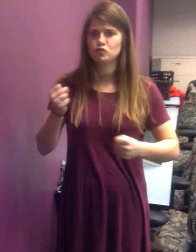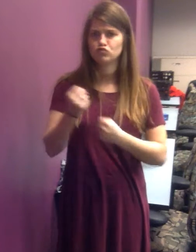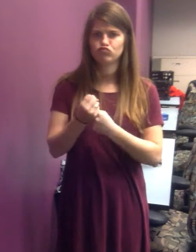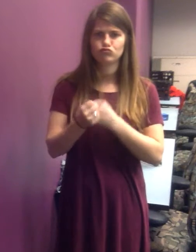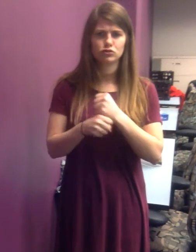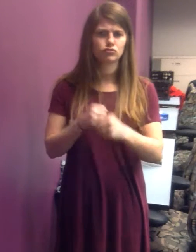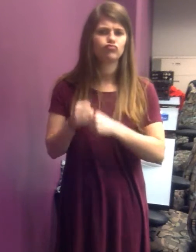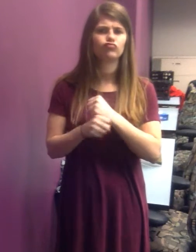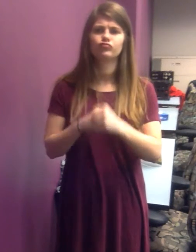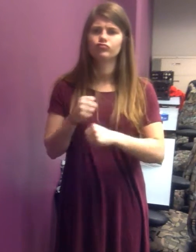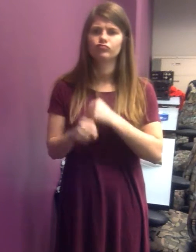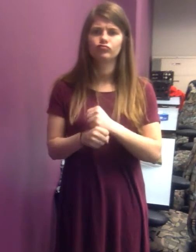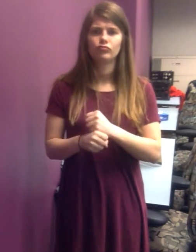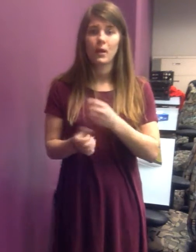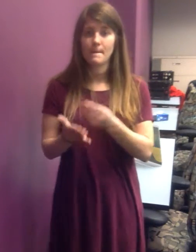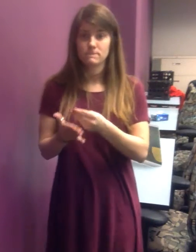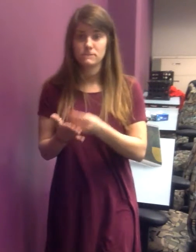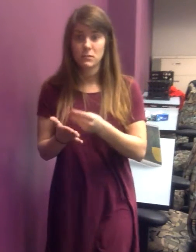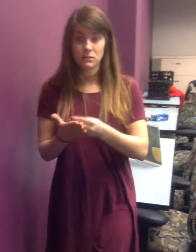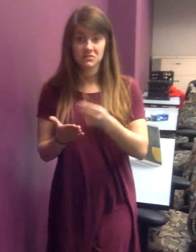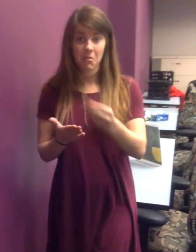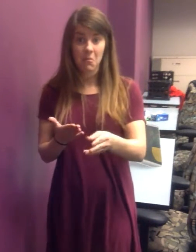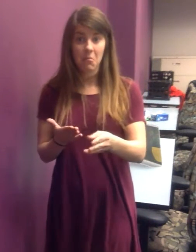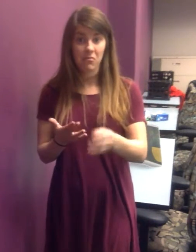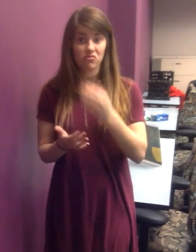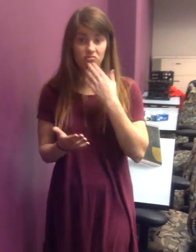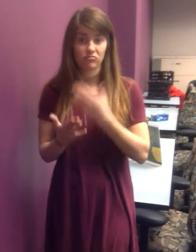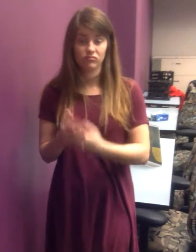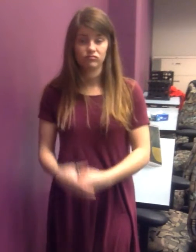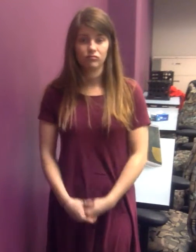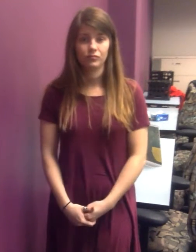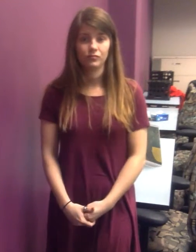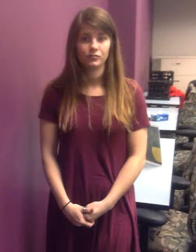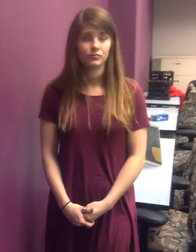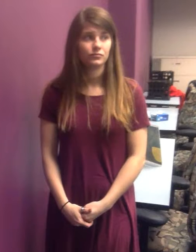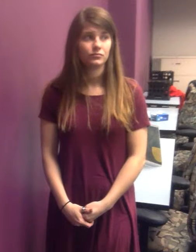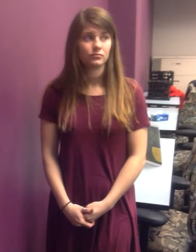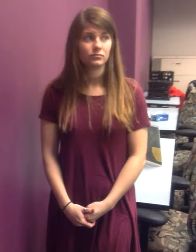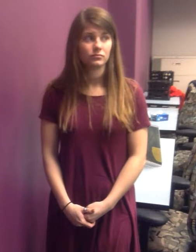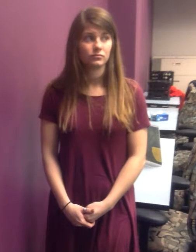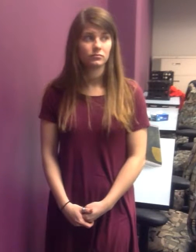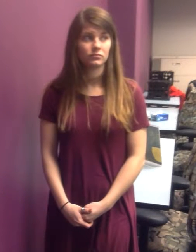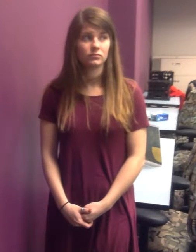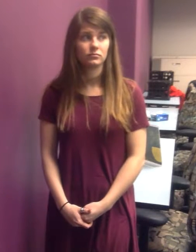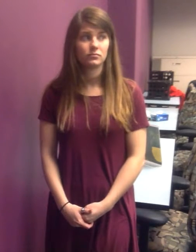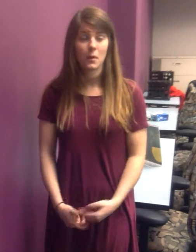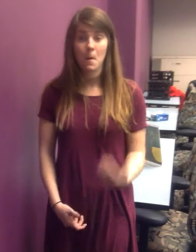In the early days, much of it came from fossil fuel interests. Heartland presenter Willie Soon has received money from